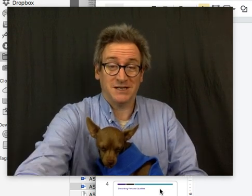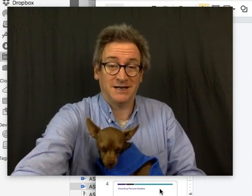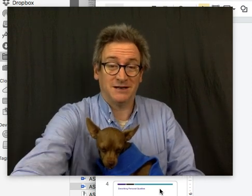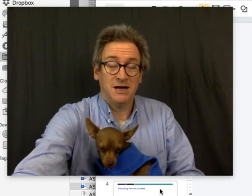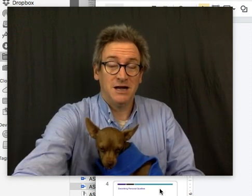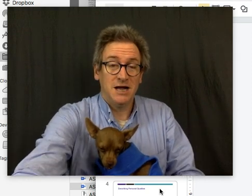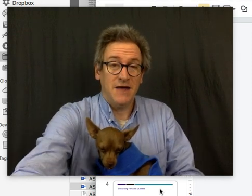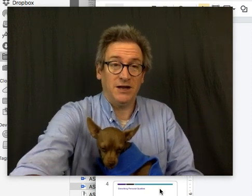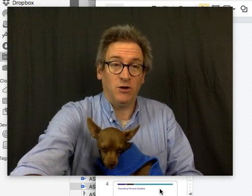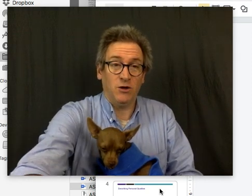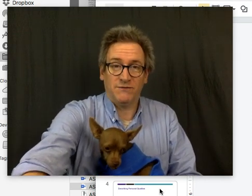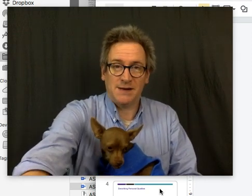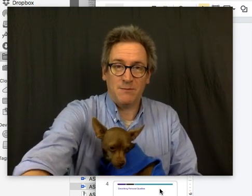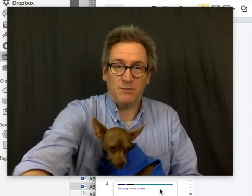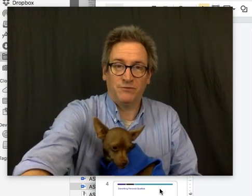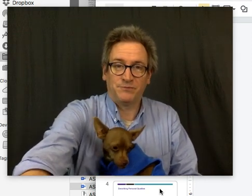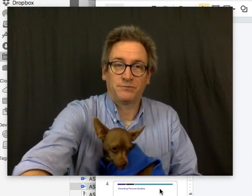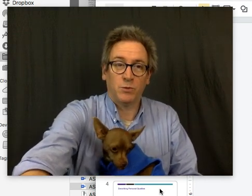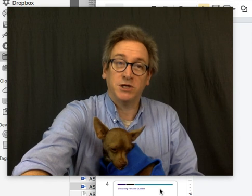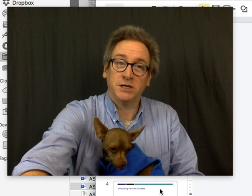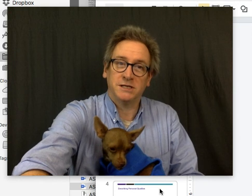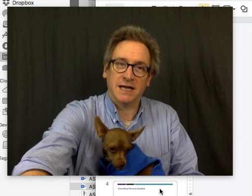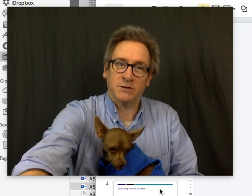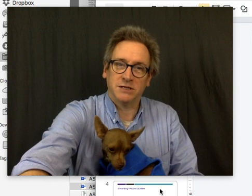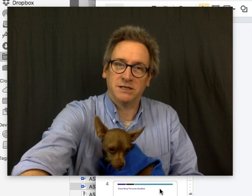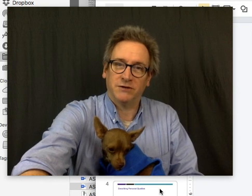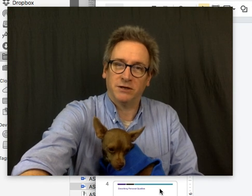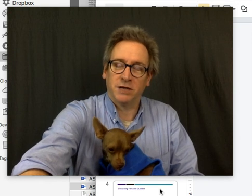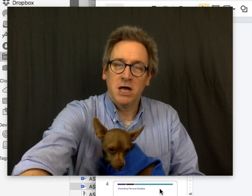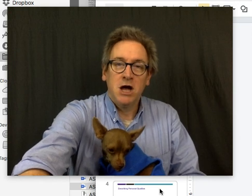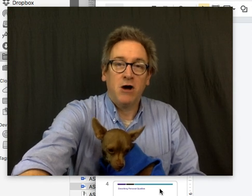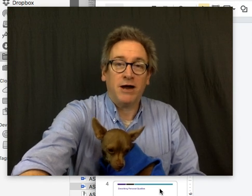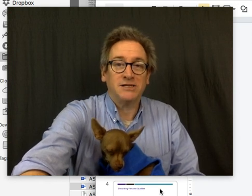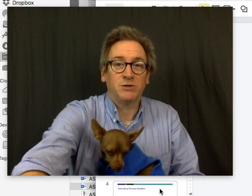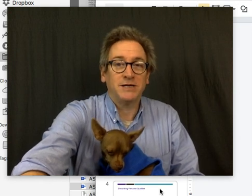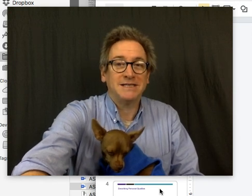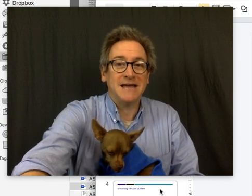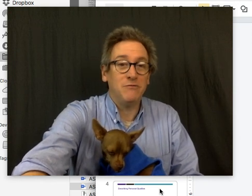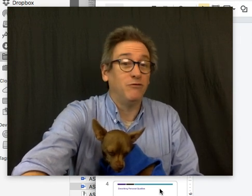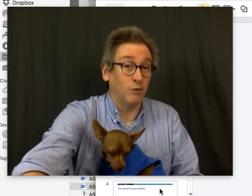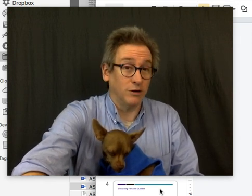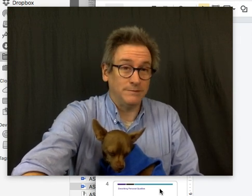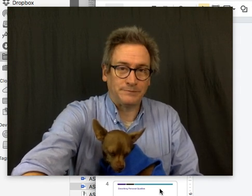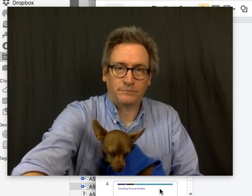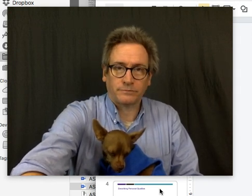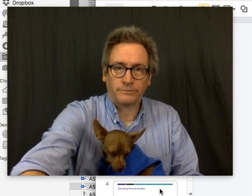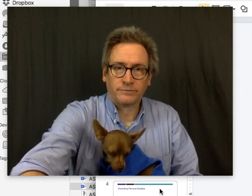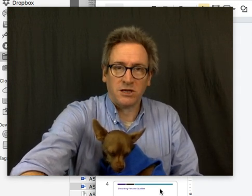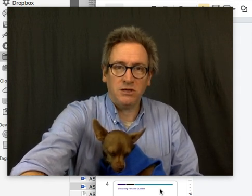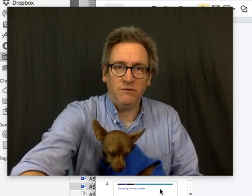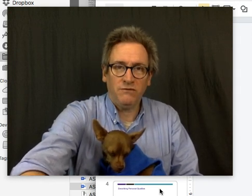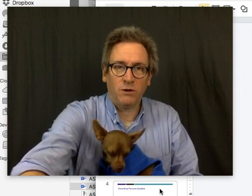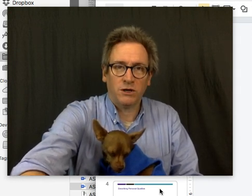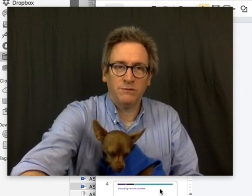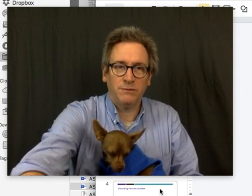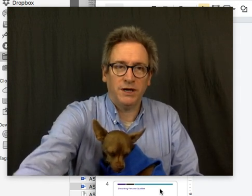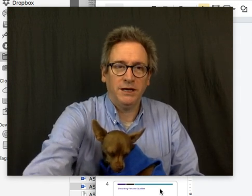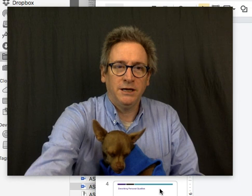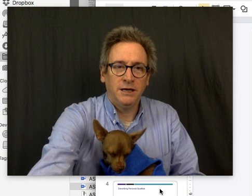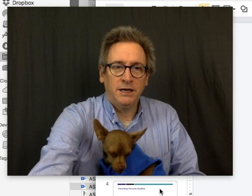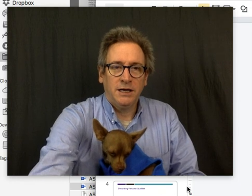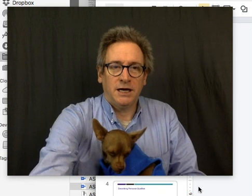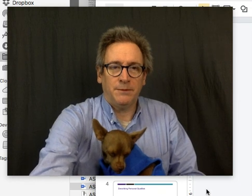just a second, and then he'll whine every time I move, which in sign language is difficult. Okay, so we're doing 10-4. 10-4, good